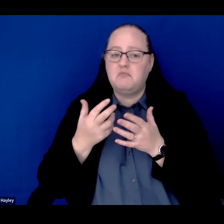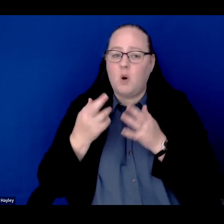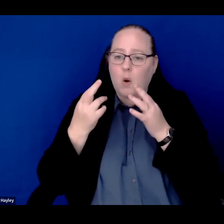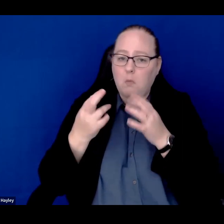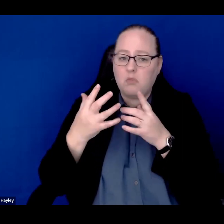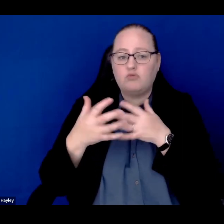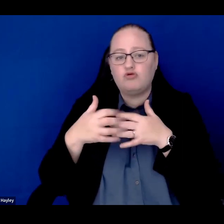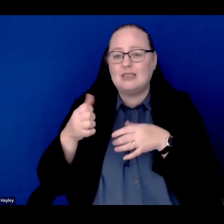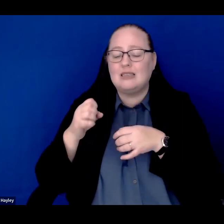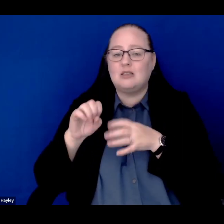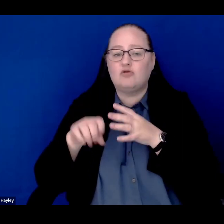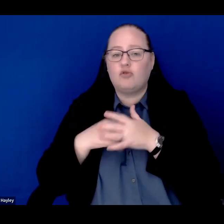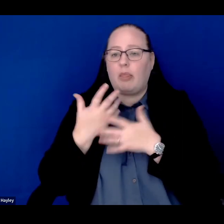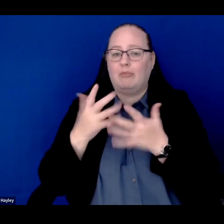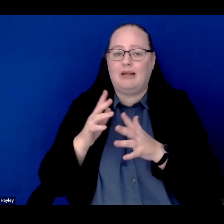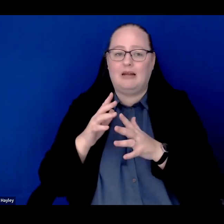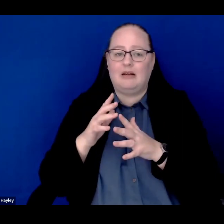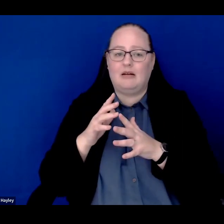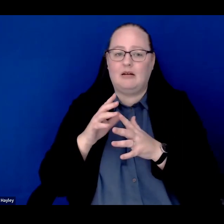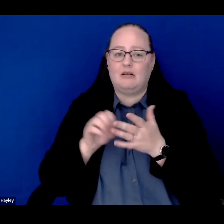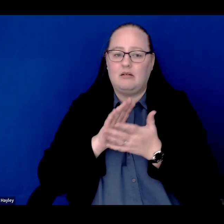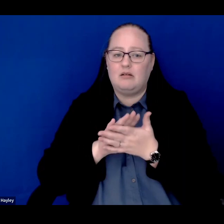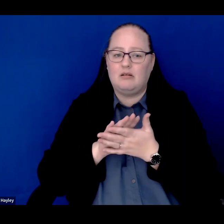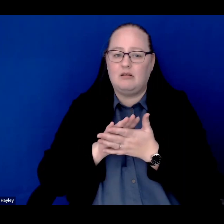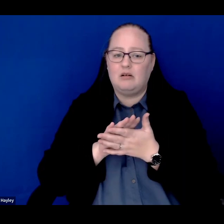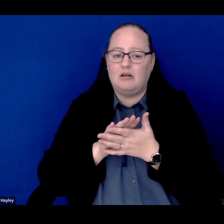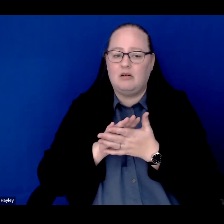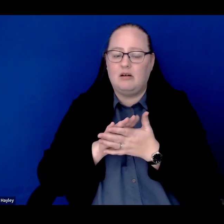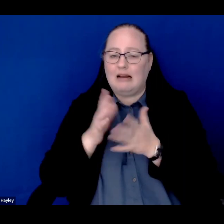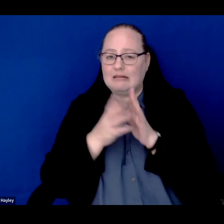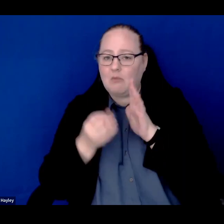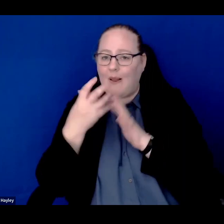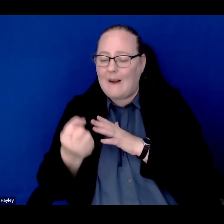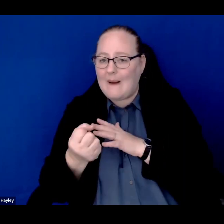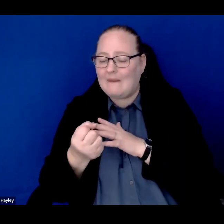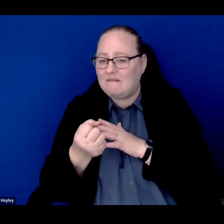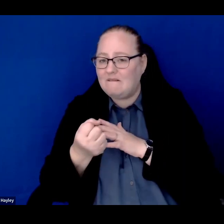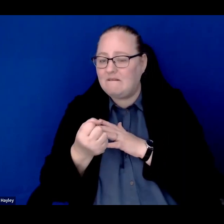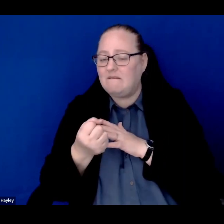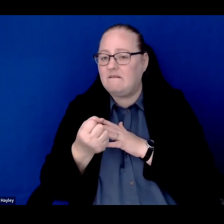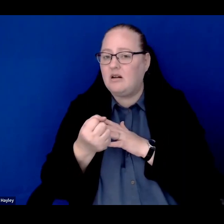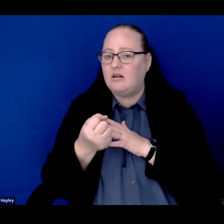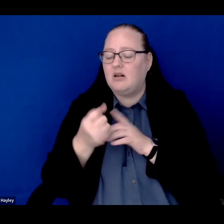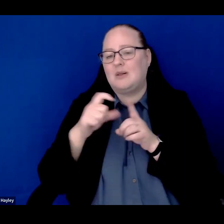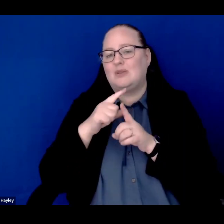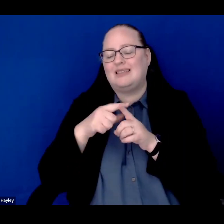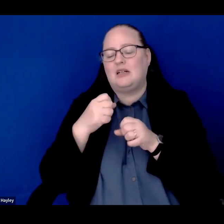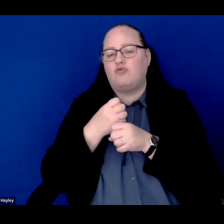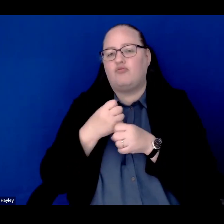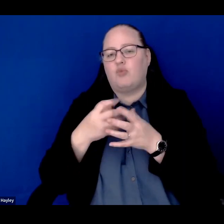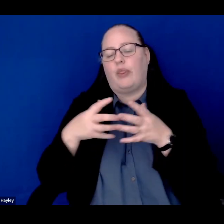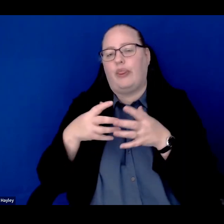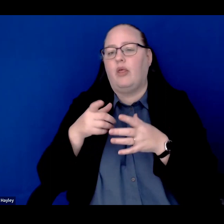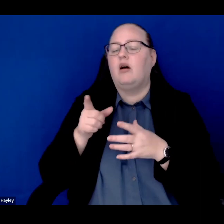as of right now, there are more than 70 local governments who are kind of picking up the concept and playing with it in some way,